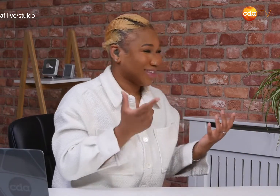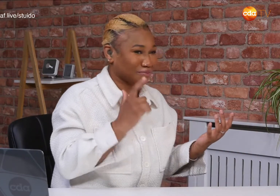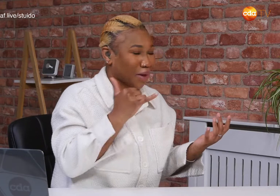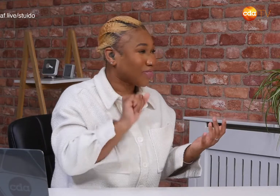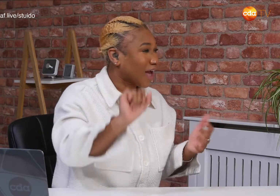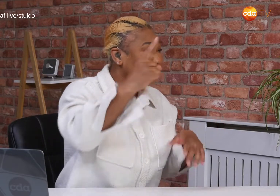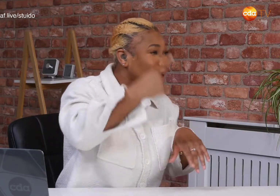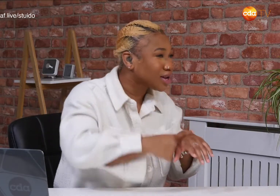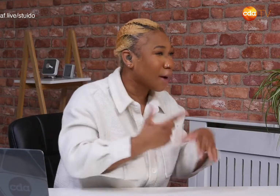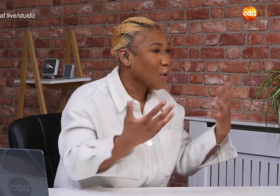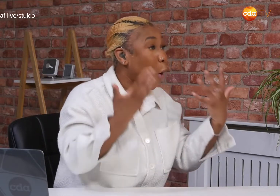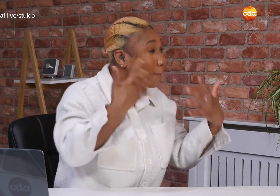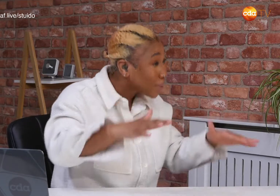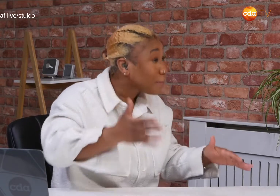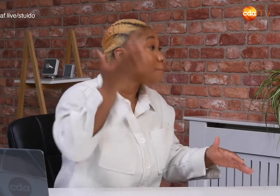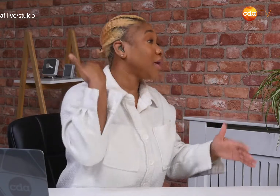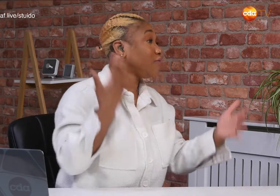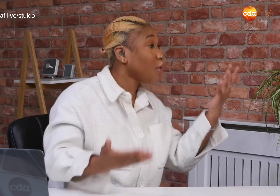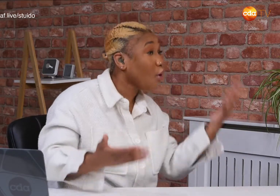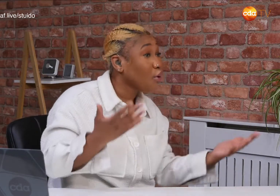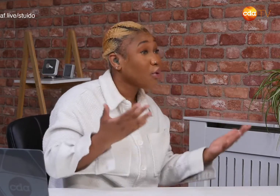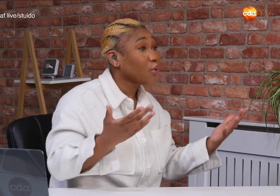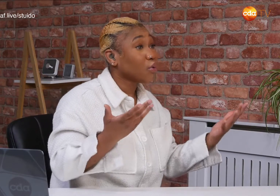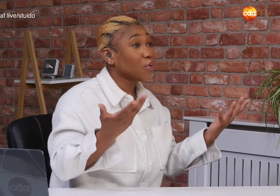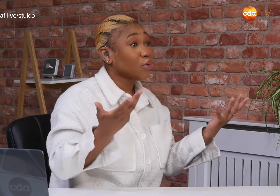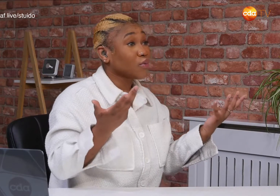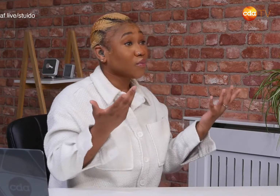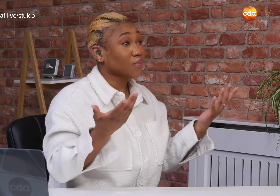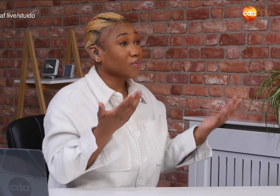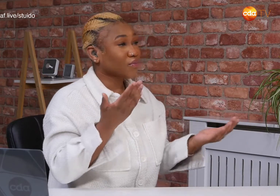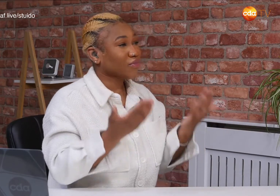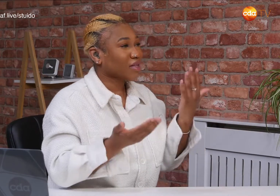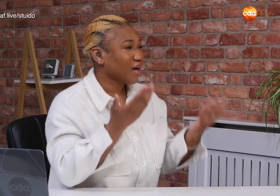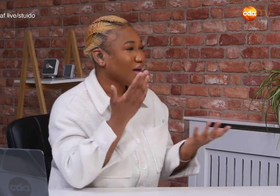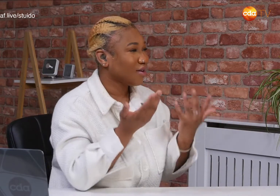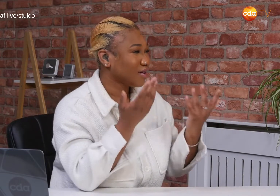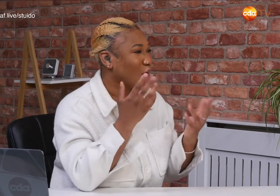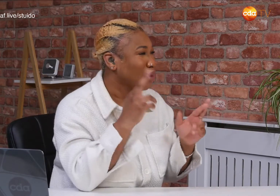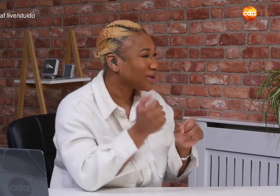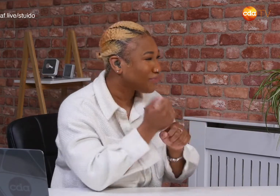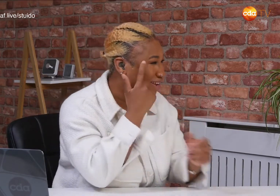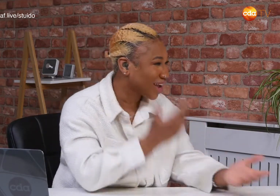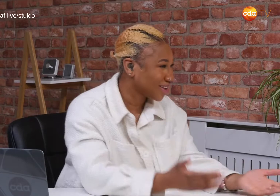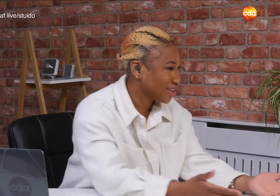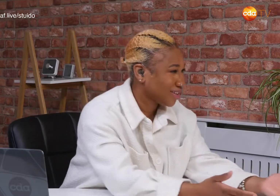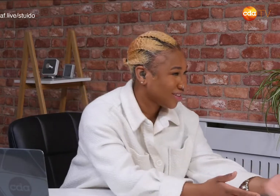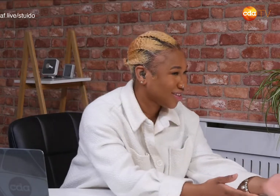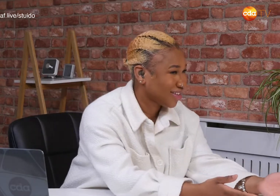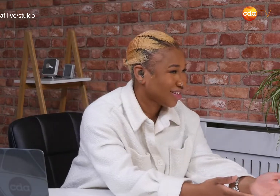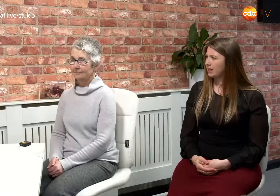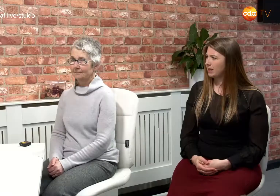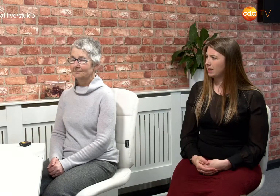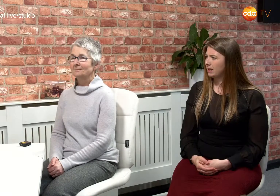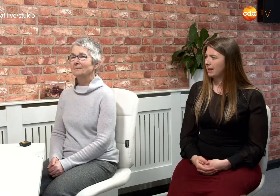Or, how do you support them through that pain if it's their first time or if they've been through miscarriages before,